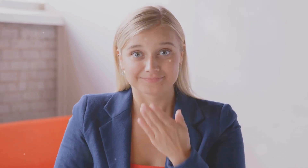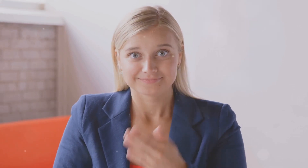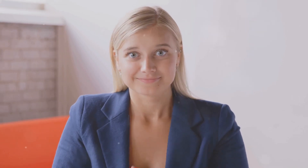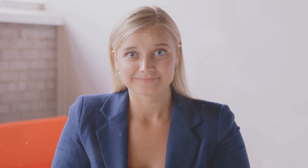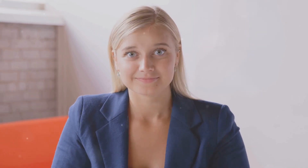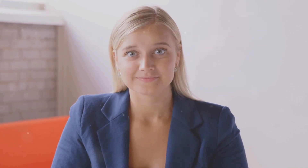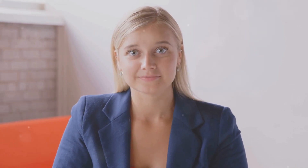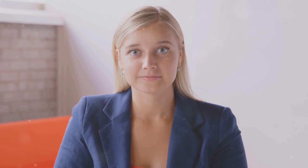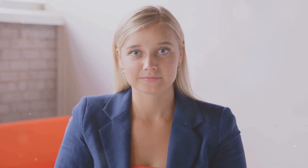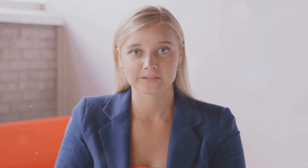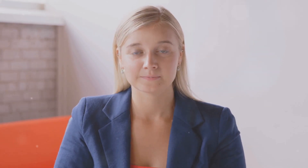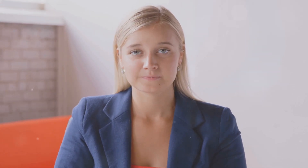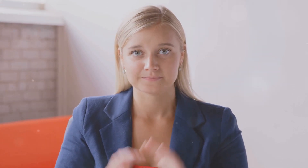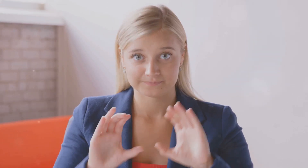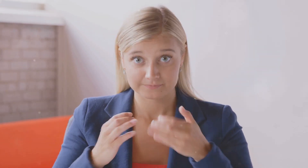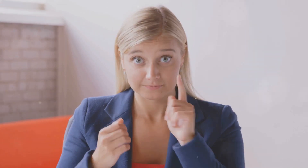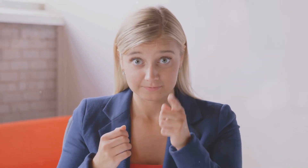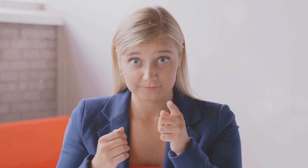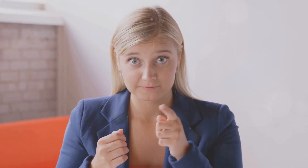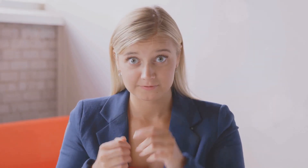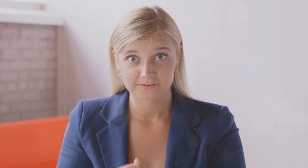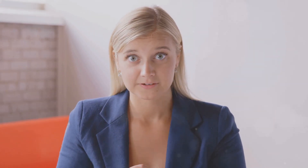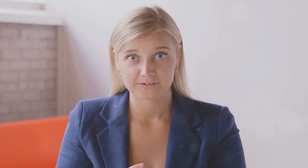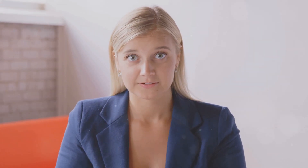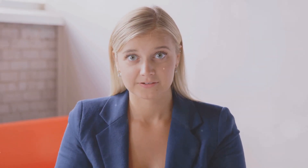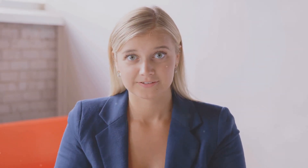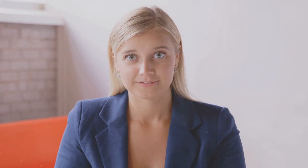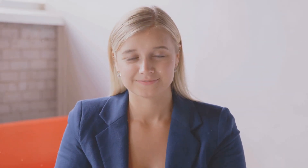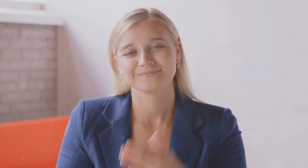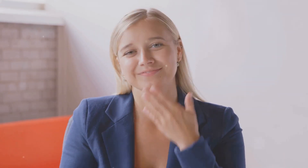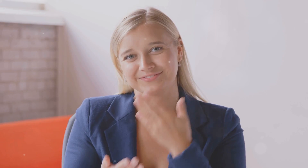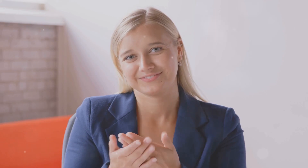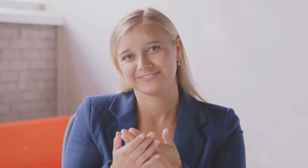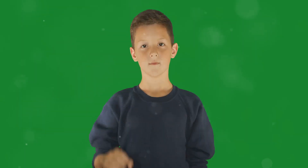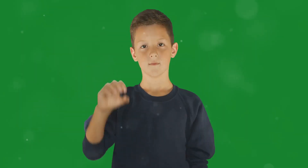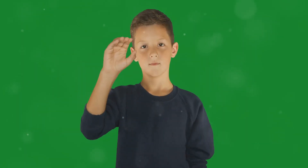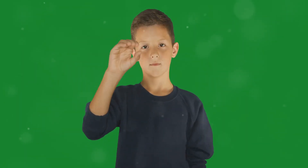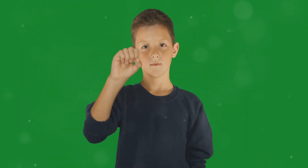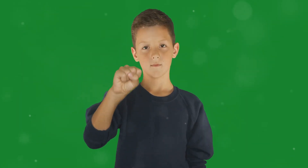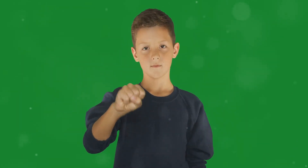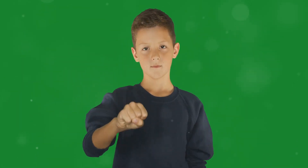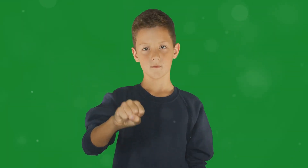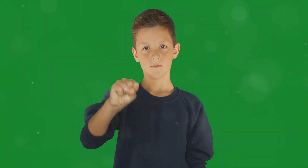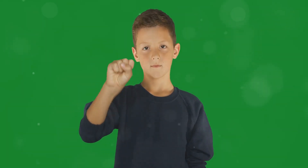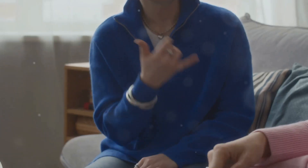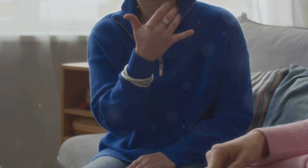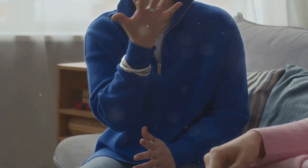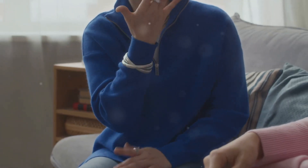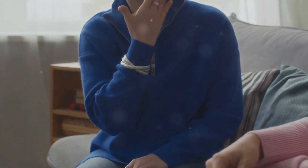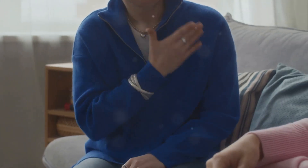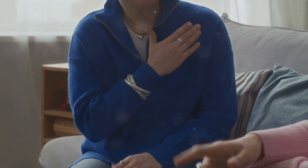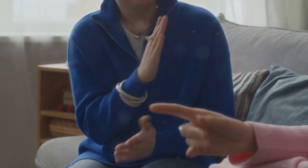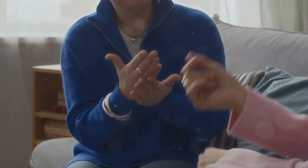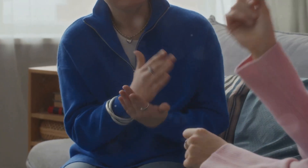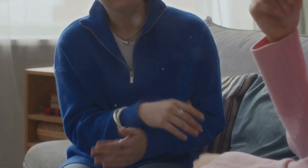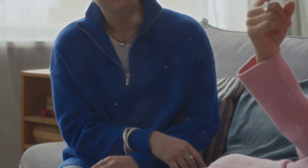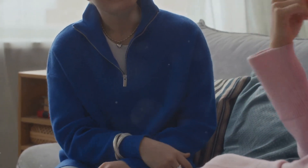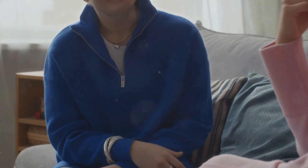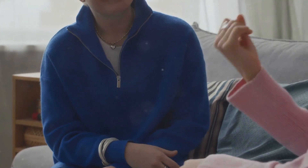go." Yesterday establishes the time. Store introduces the topic. I go is the comment. Notice how the order differs from English, but the